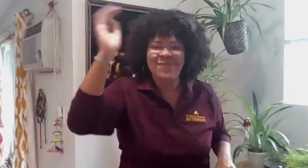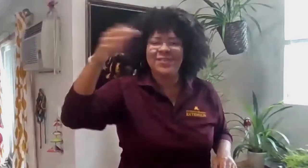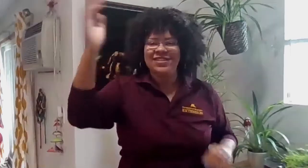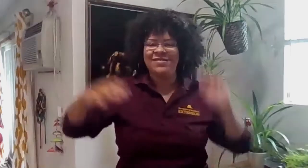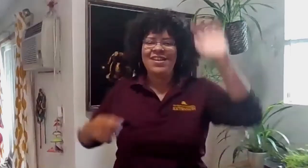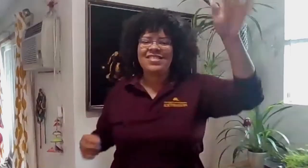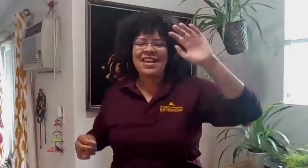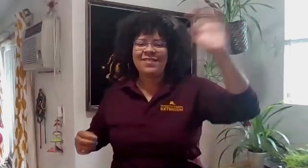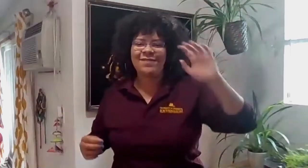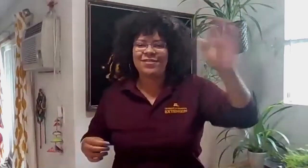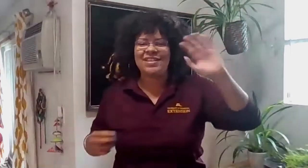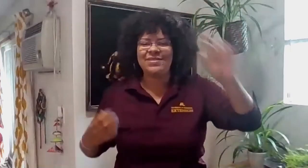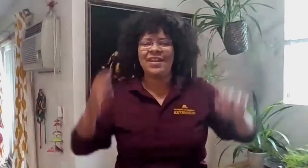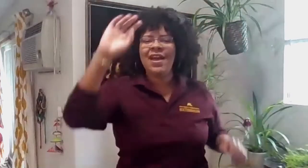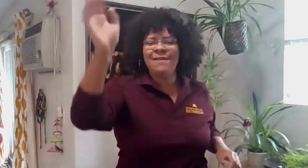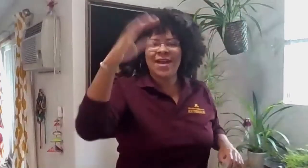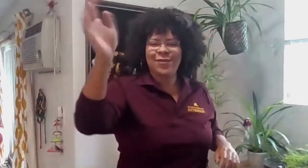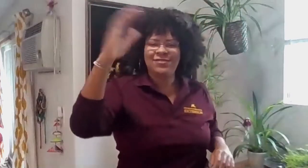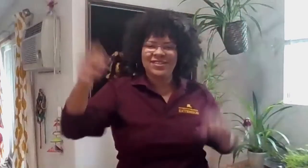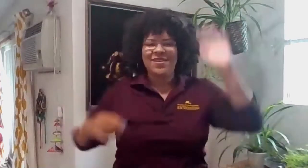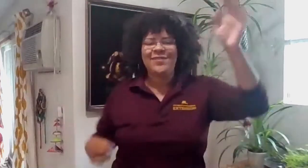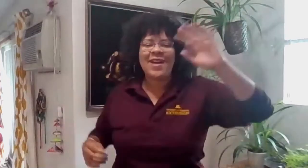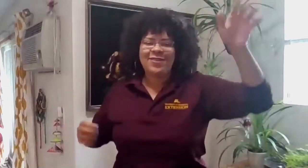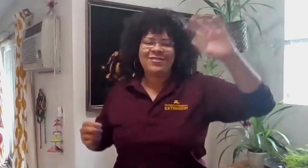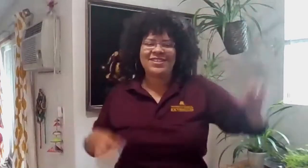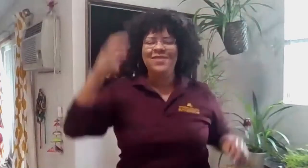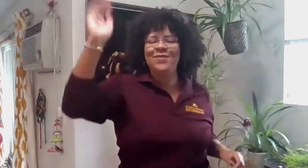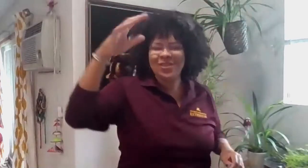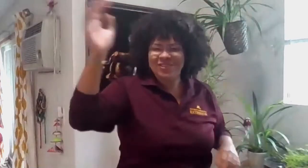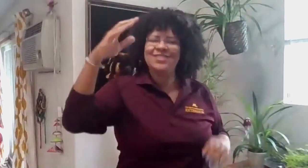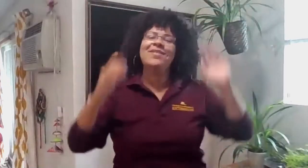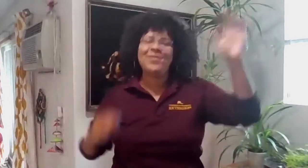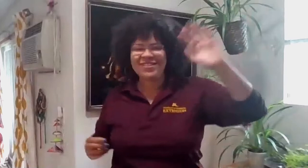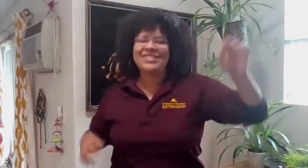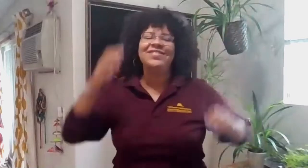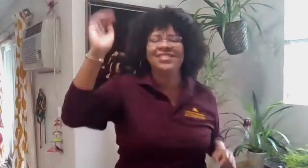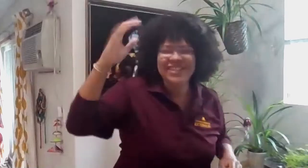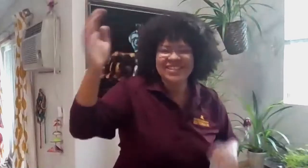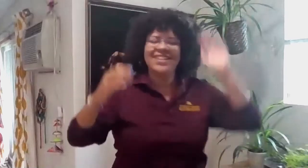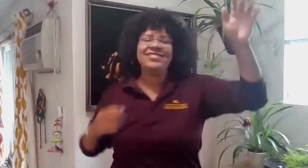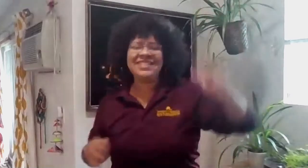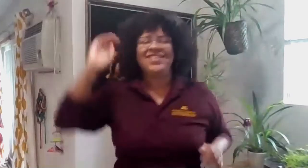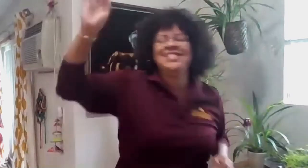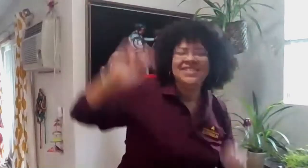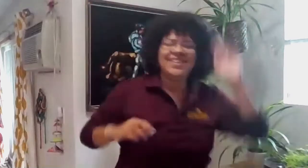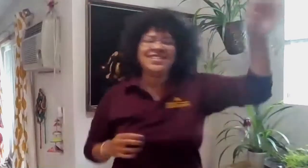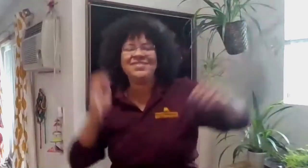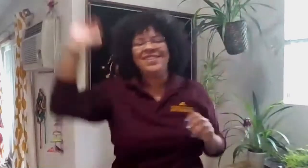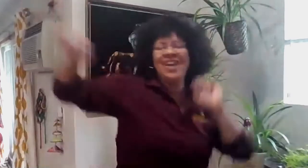4, 3, 2, 1. 6, 5, 4, 3, 2, 1. 5, 4, 3, 2, 1. 5, 4, 3, 2, 1. 4, 3, 2, 1. 4, 3, 2, 1. 3, 2, 1. 3, 2, 1. 2, 1, 2, 1, 1,